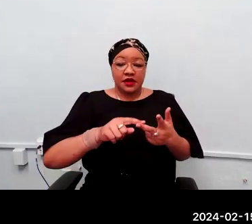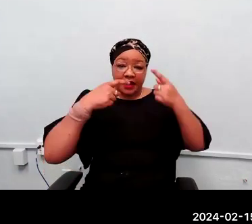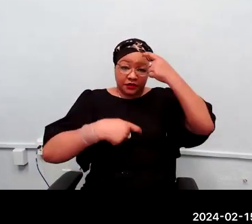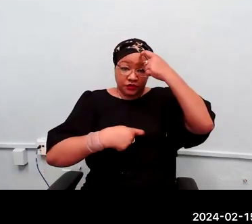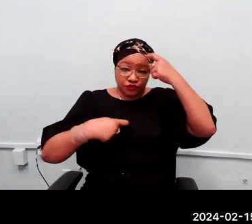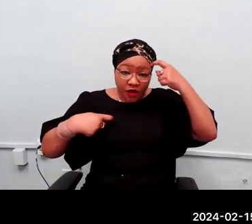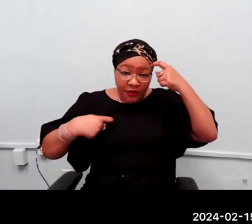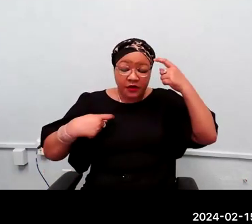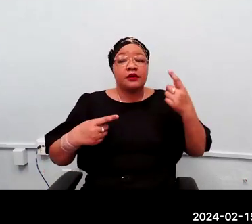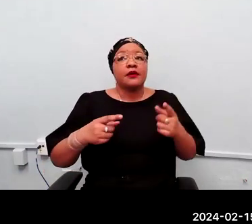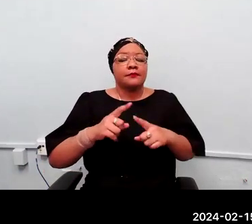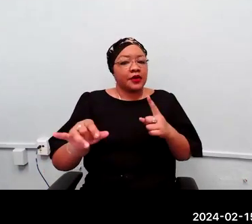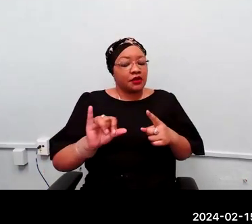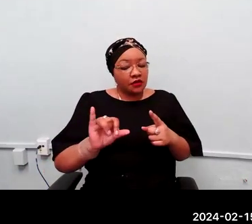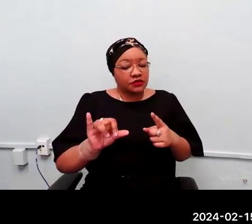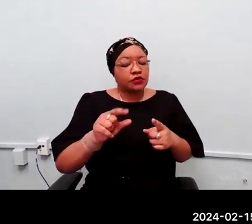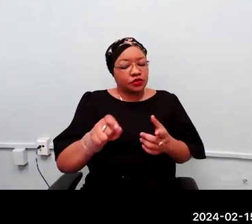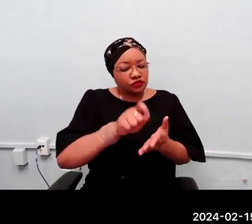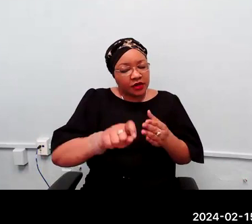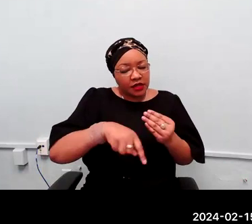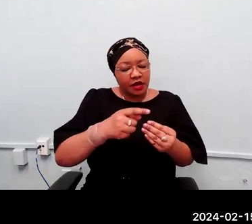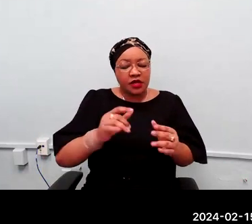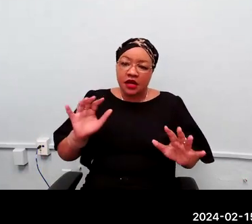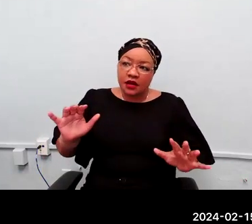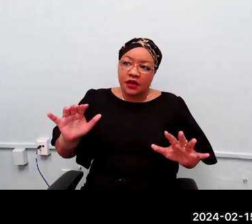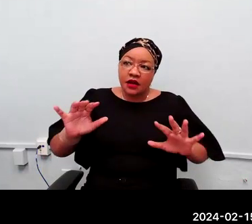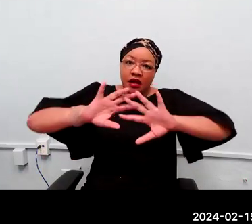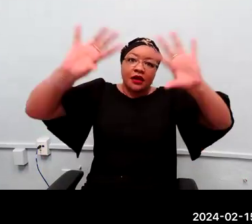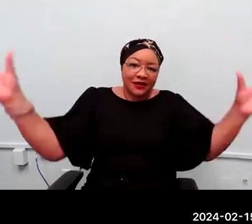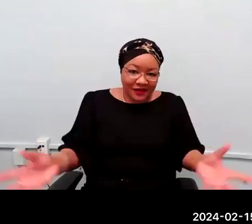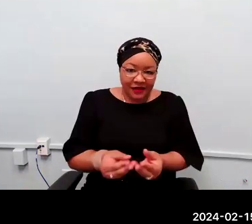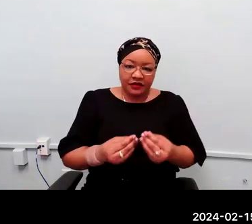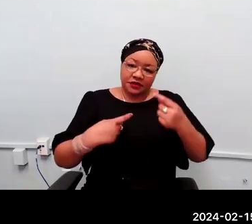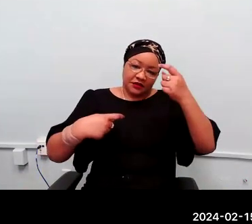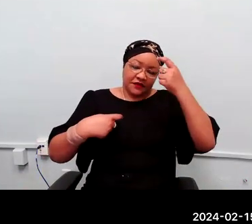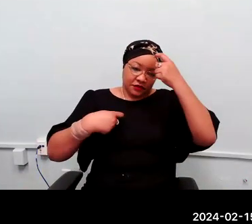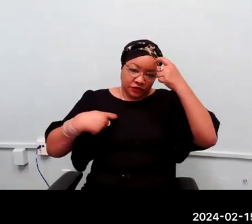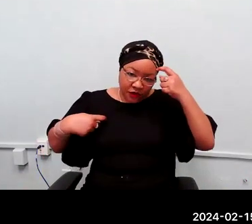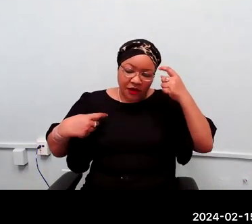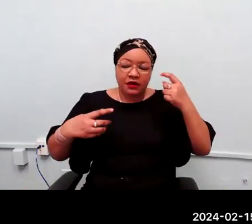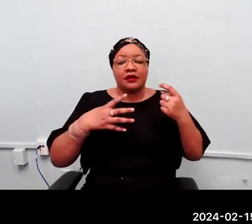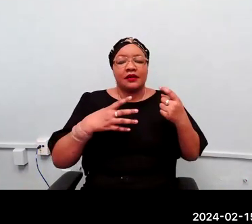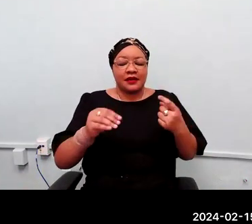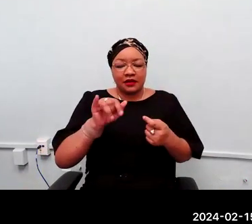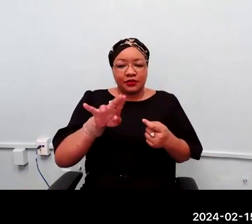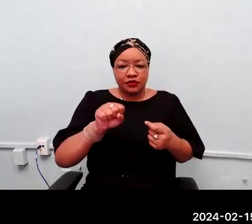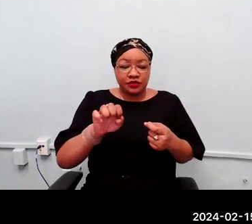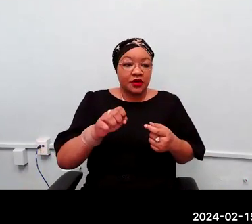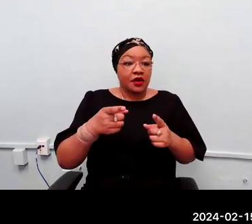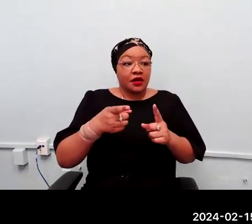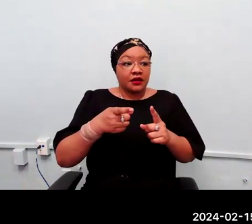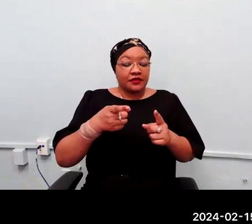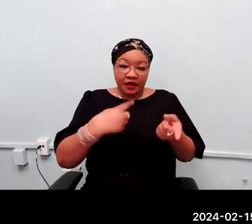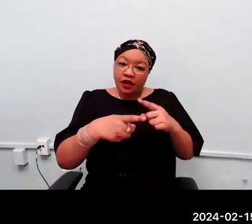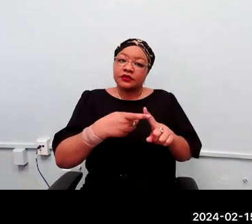about collective trauma and abuse that come from us all existing in a racist, sexist, homophobic